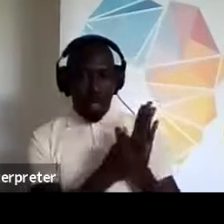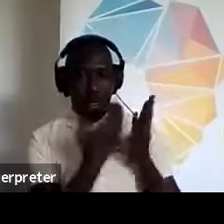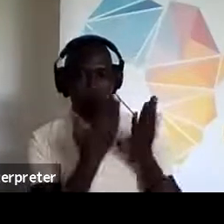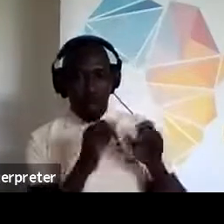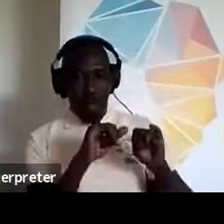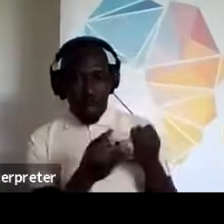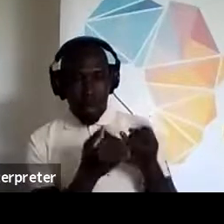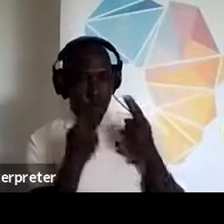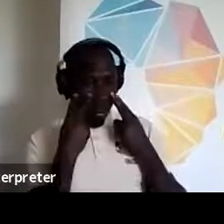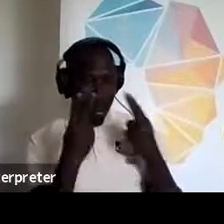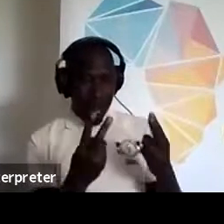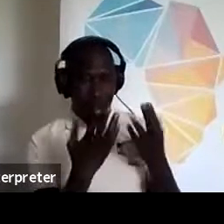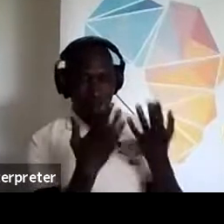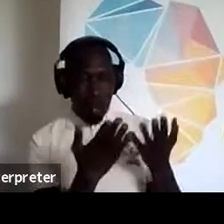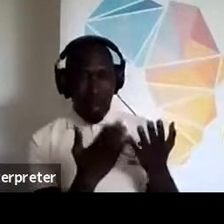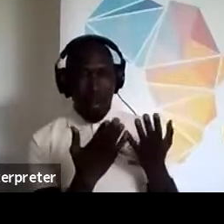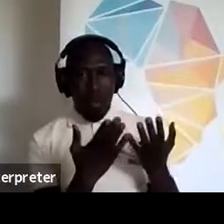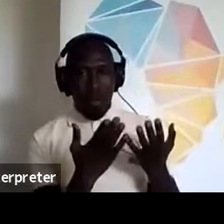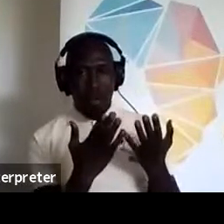that